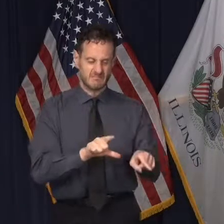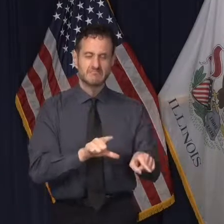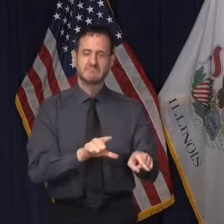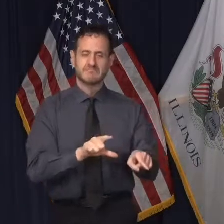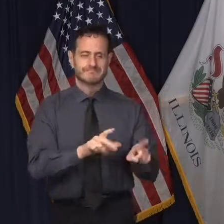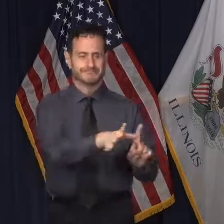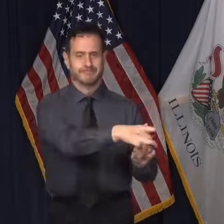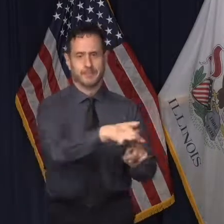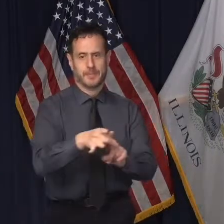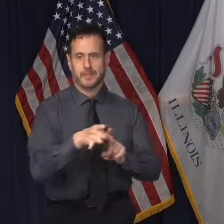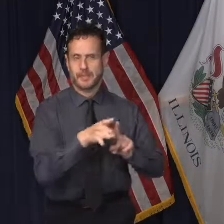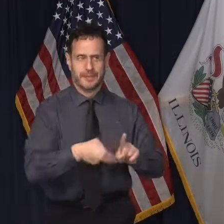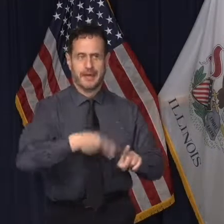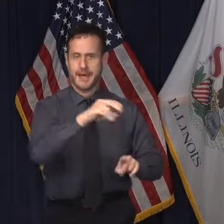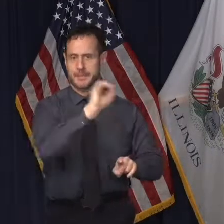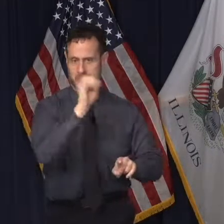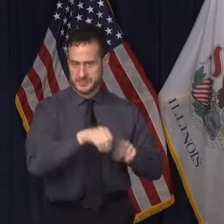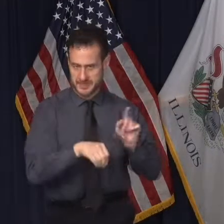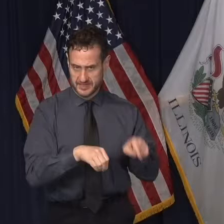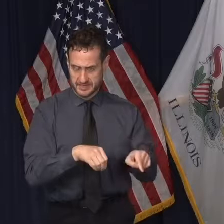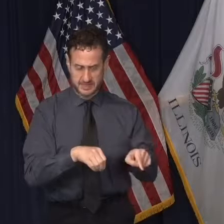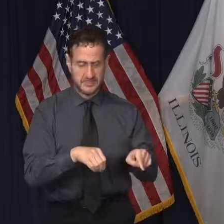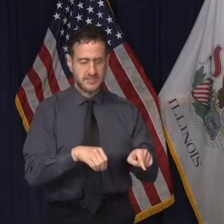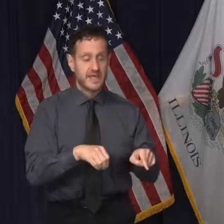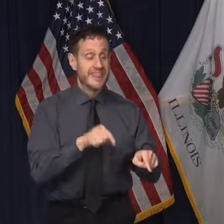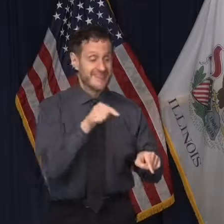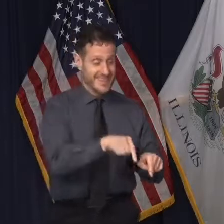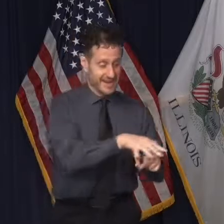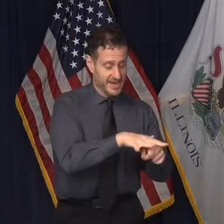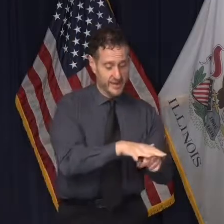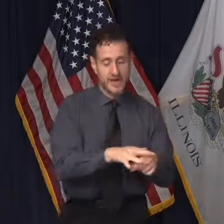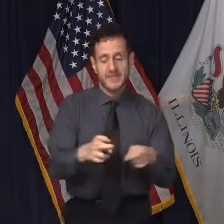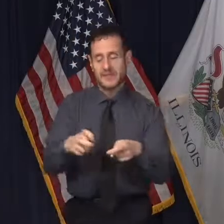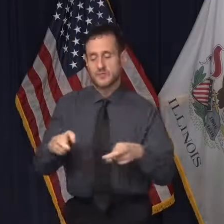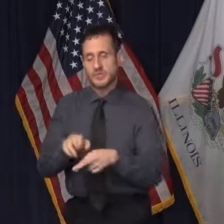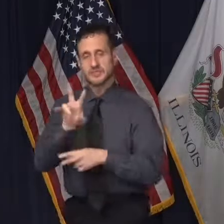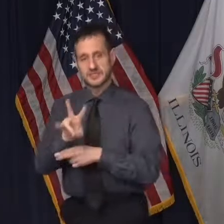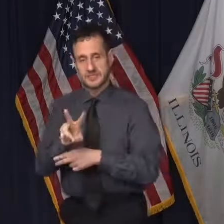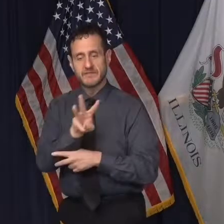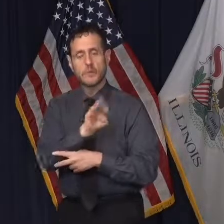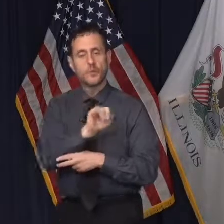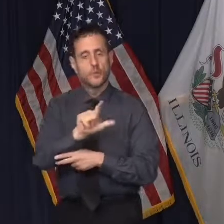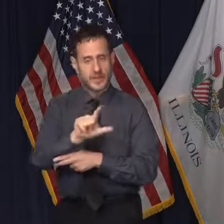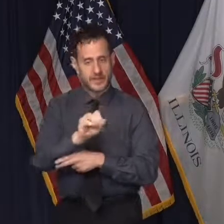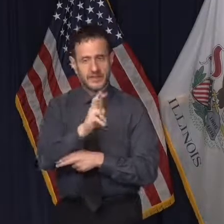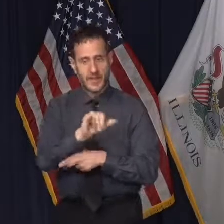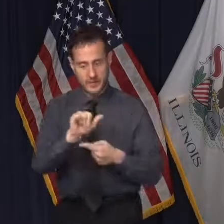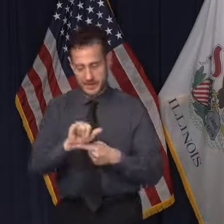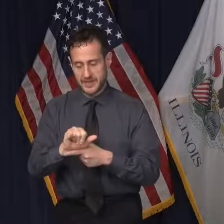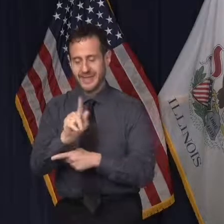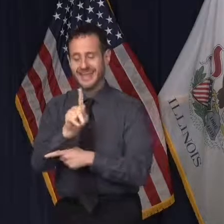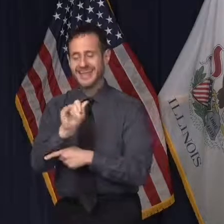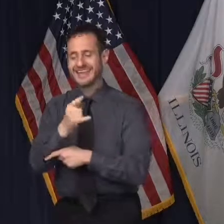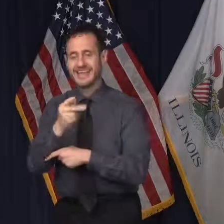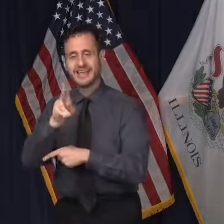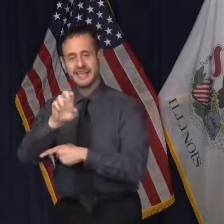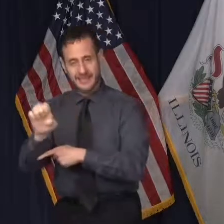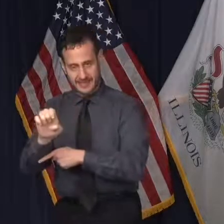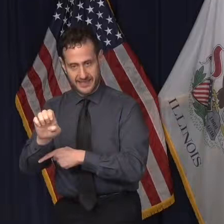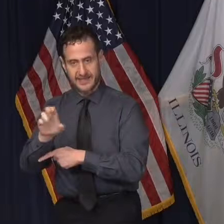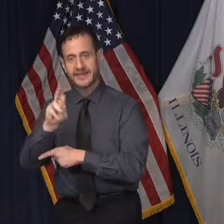positivity rates, that region joined Region 7, Will and Kankakee counties, in operating under even